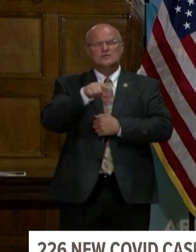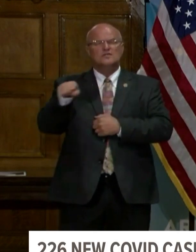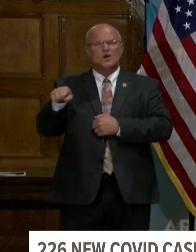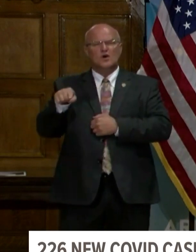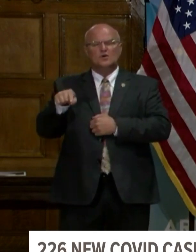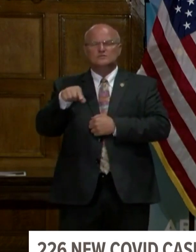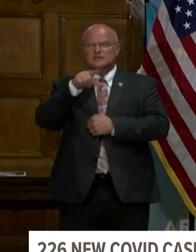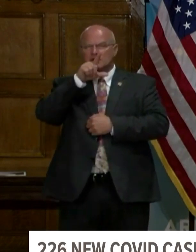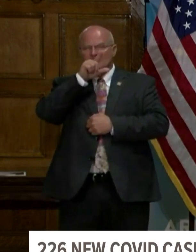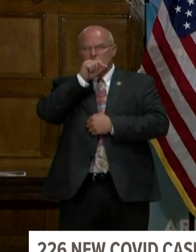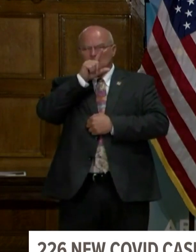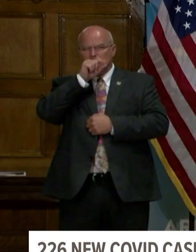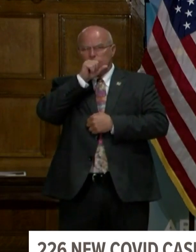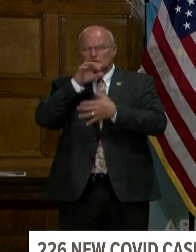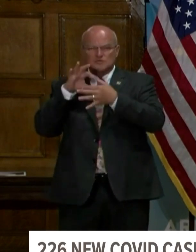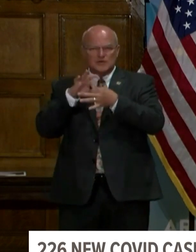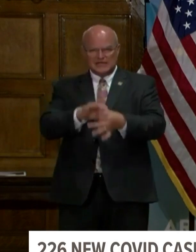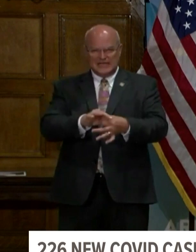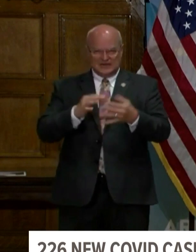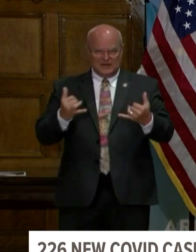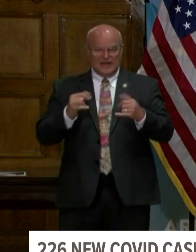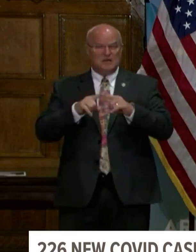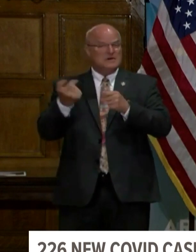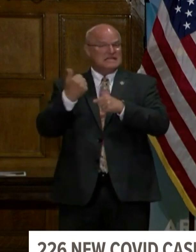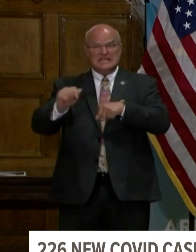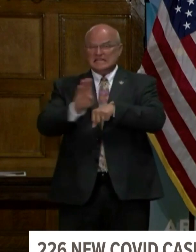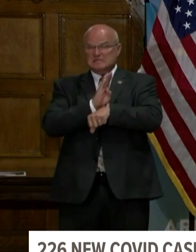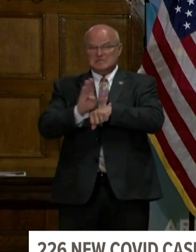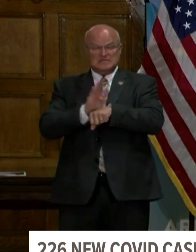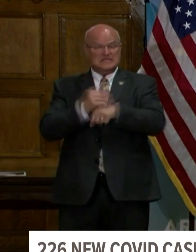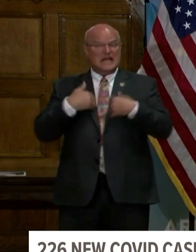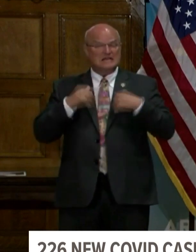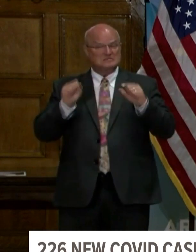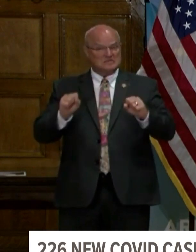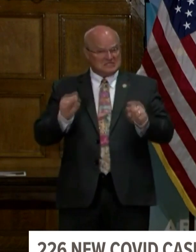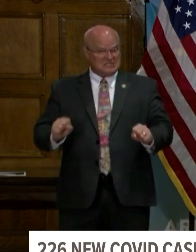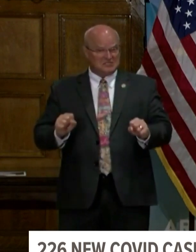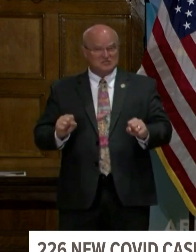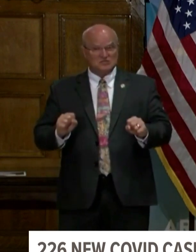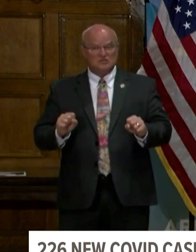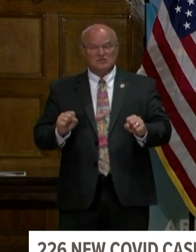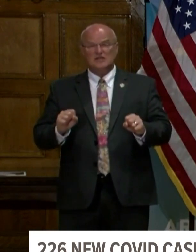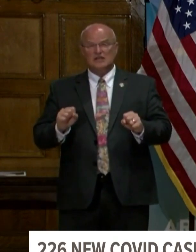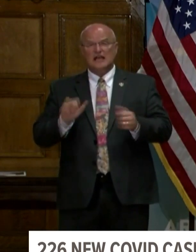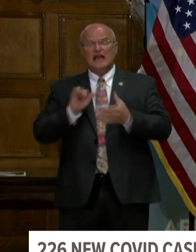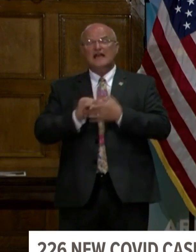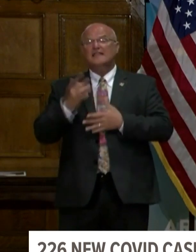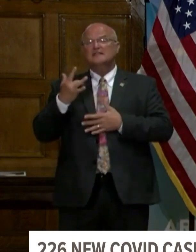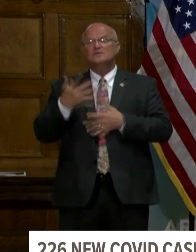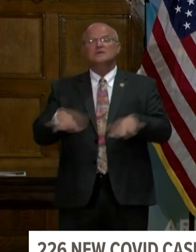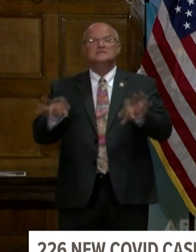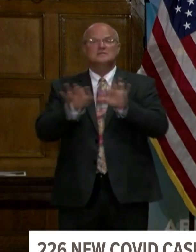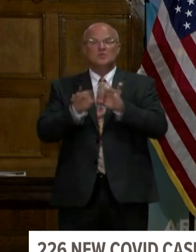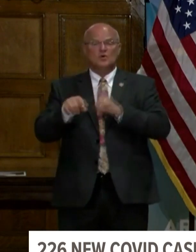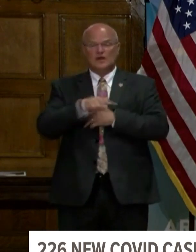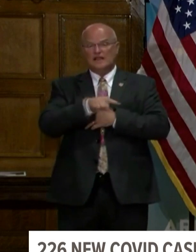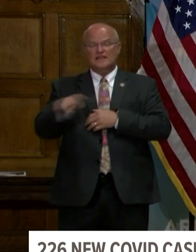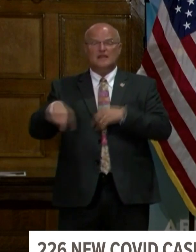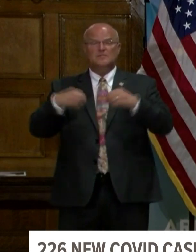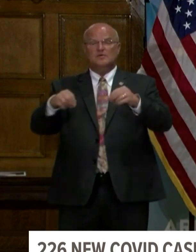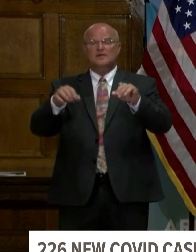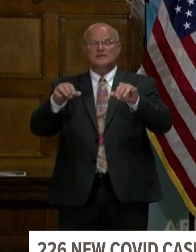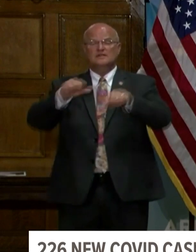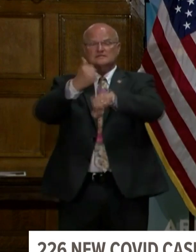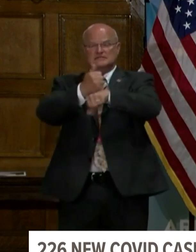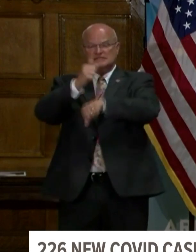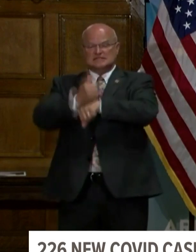been poultry related at this point, but any business has the potential, and that's why it's important that they put those